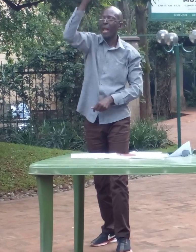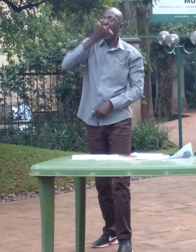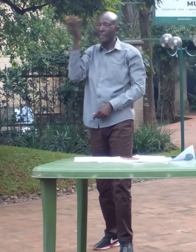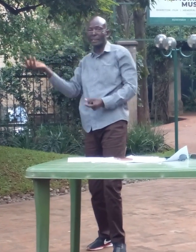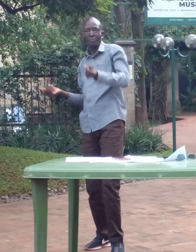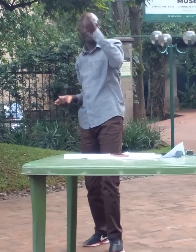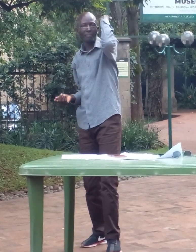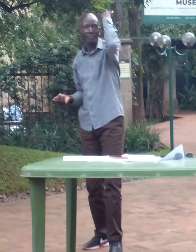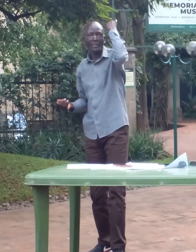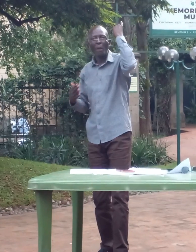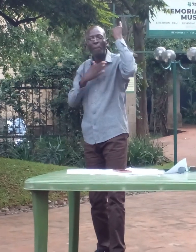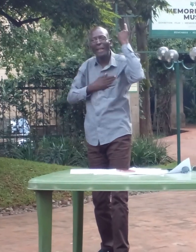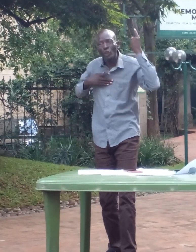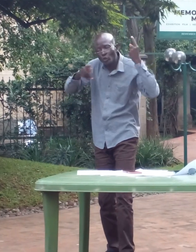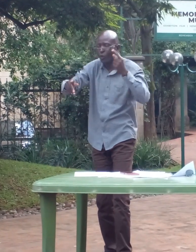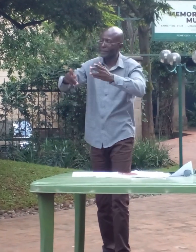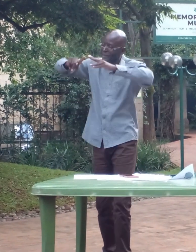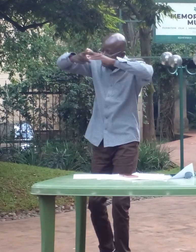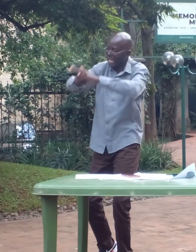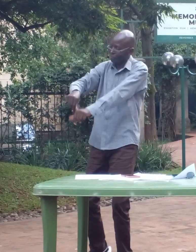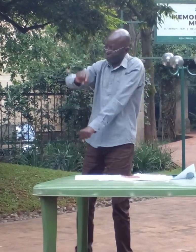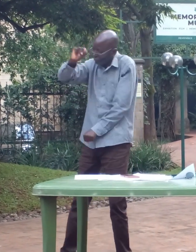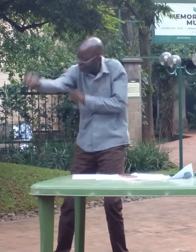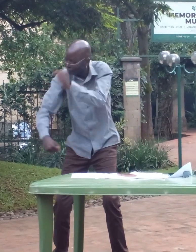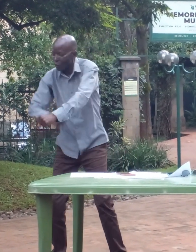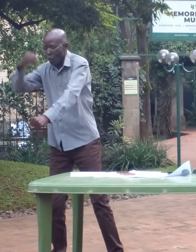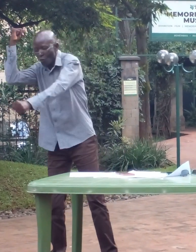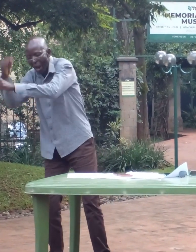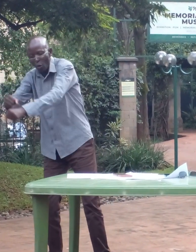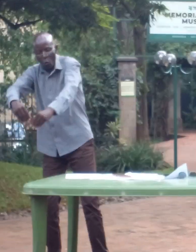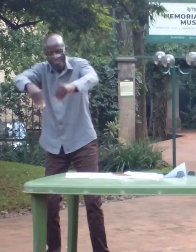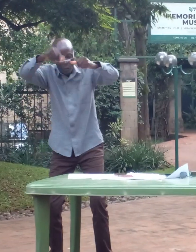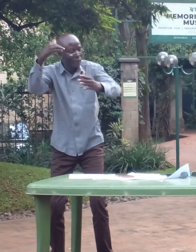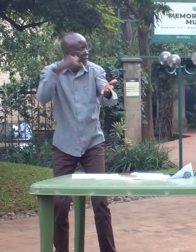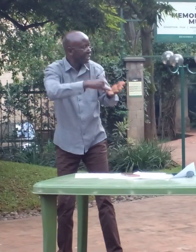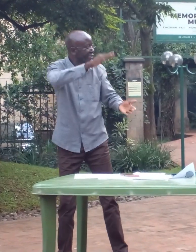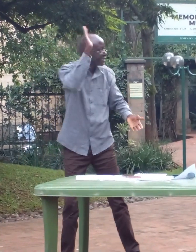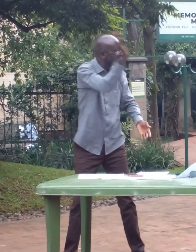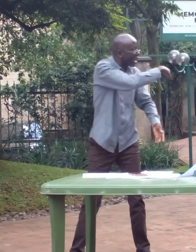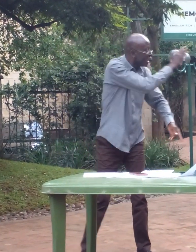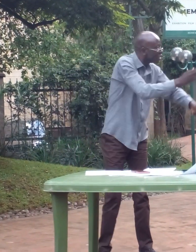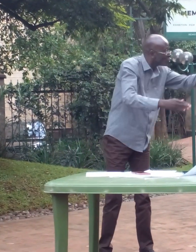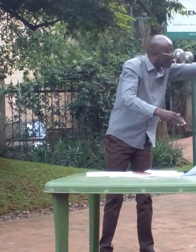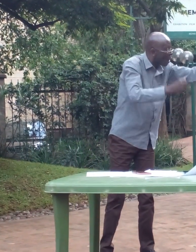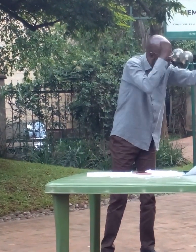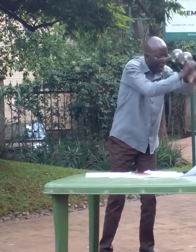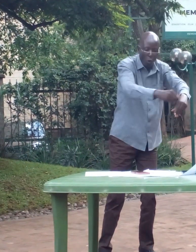so that it's wrong. And then they give us feedback. So for something continue